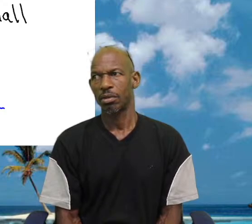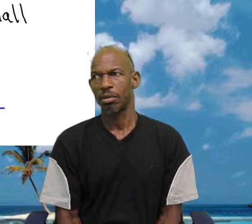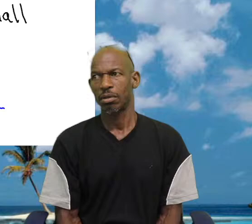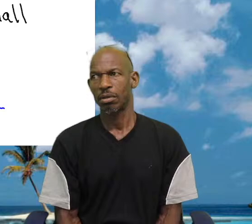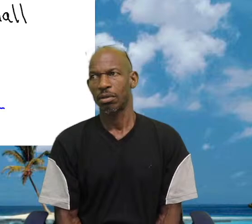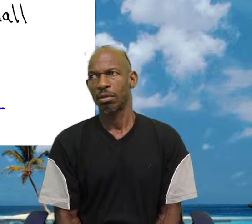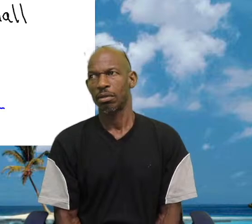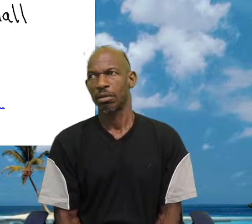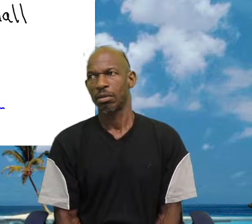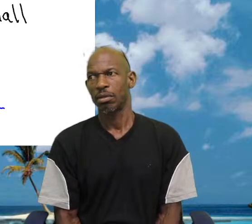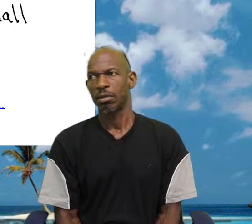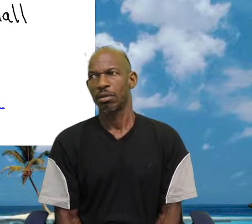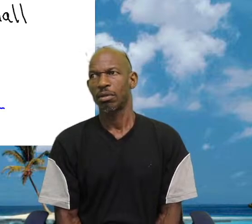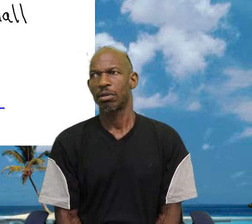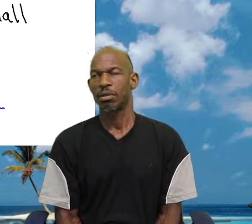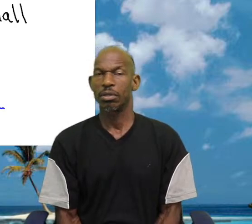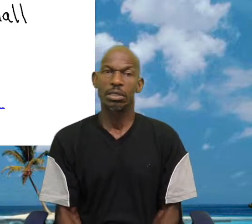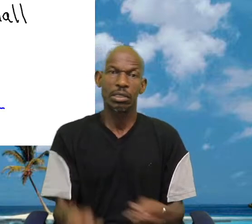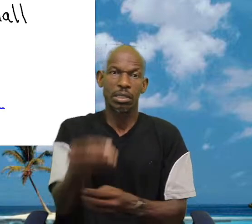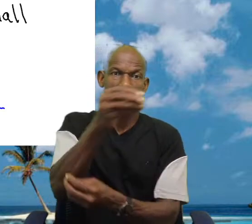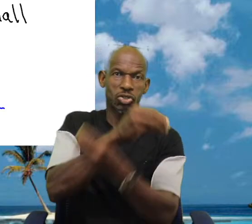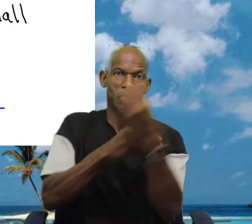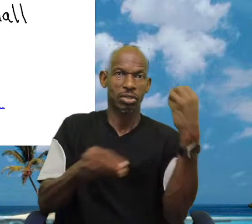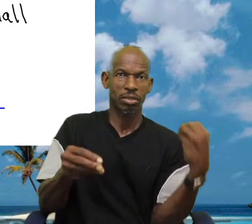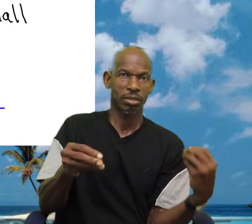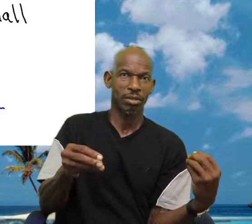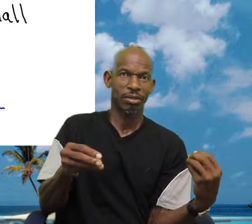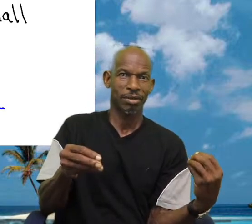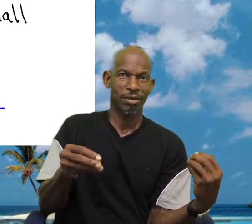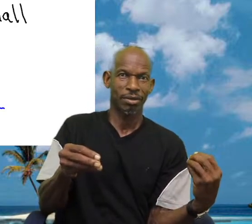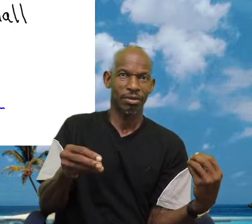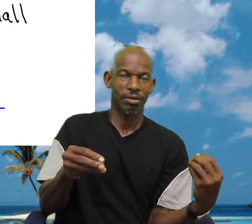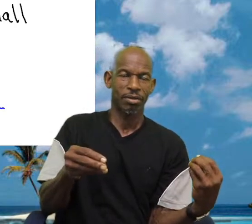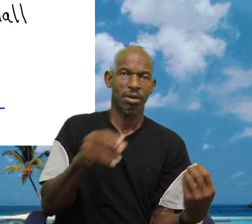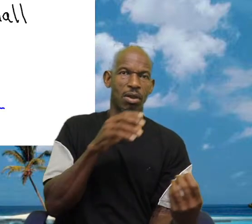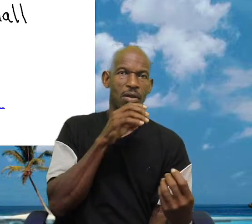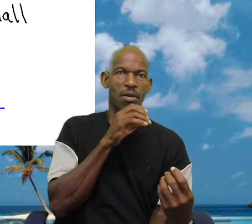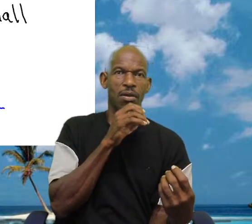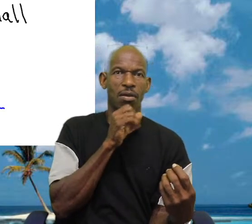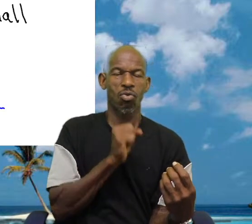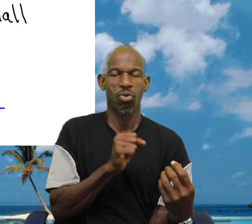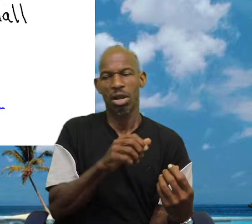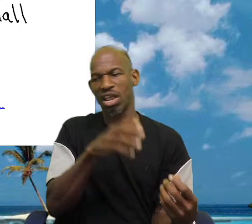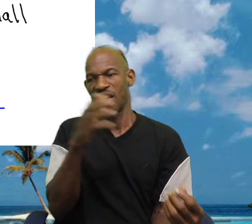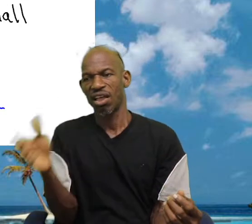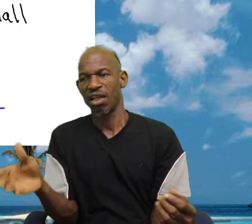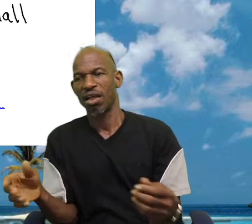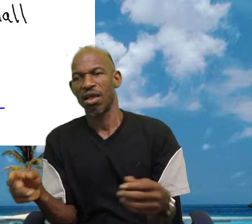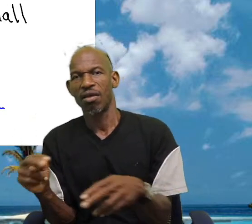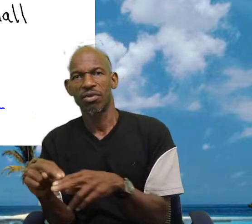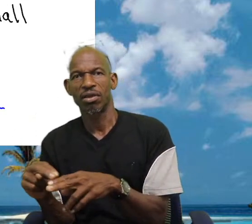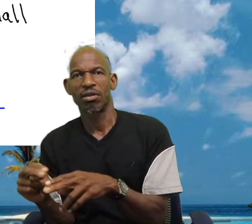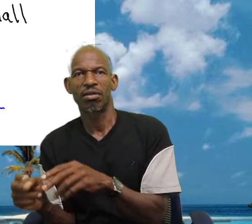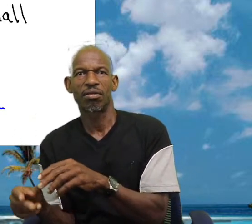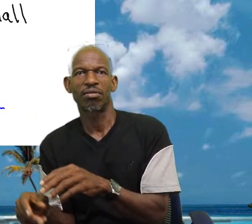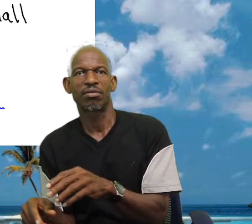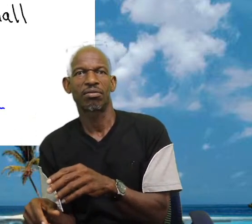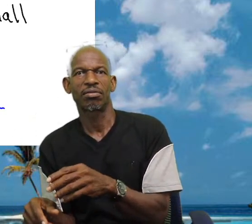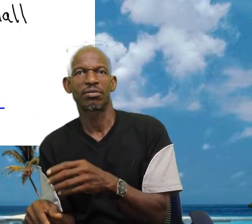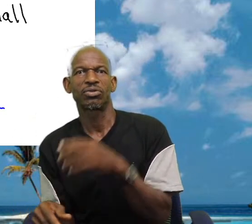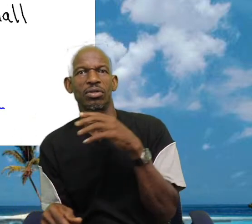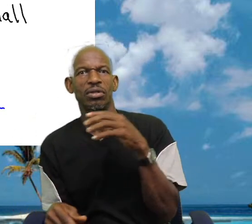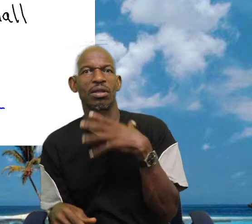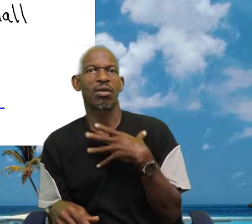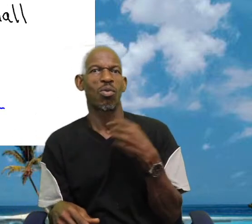And look at how I change it up. So I can put all before the house, or I can put all after the